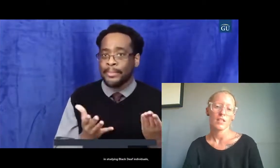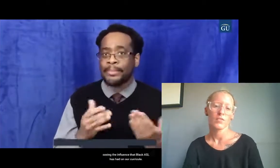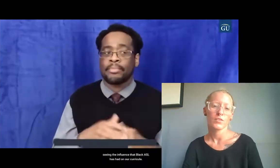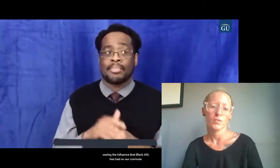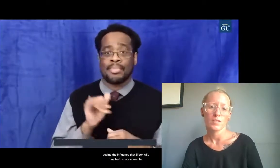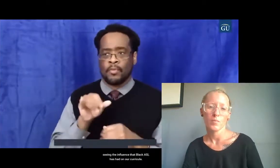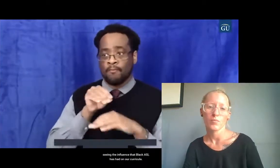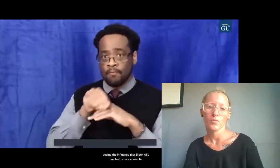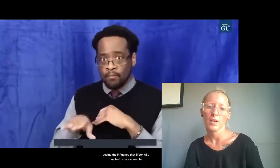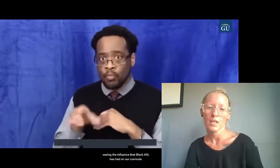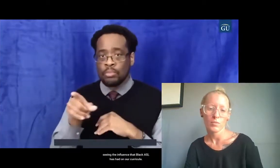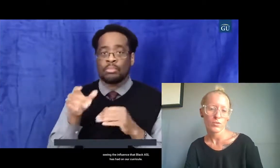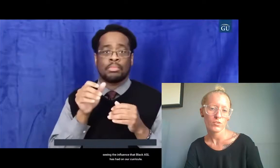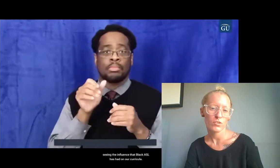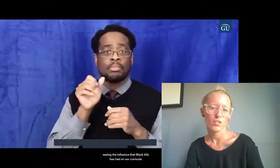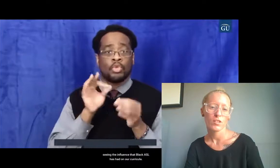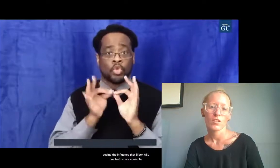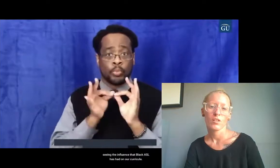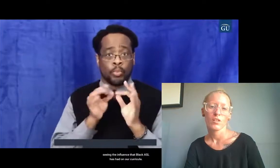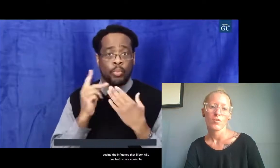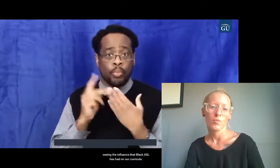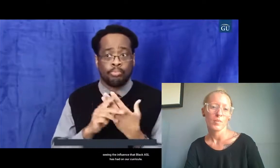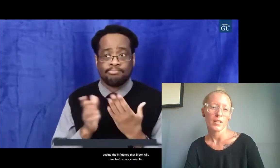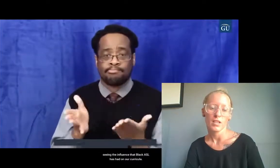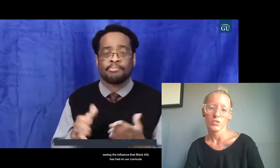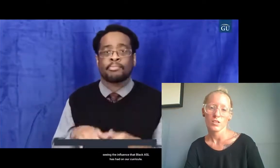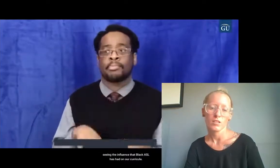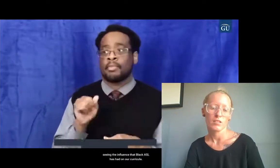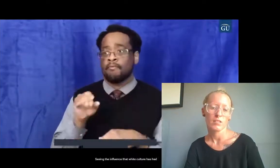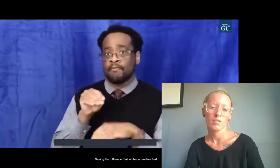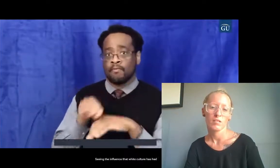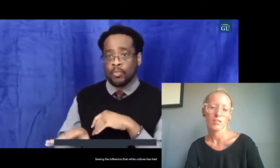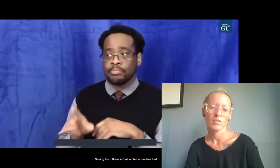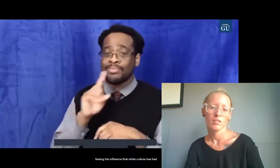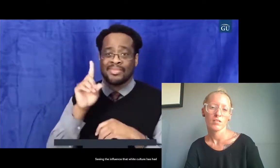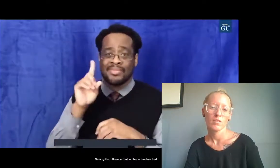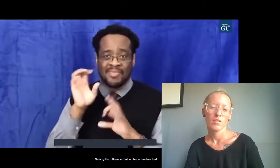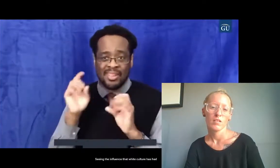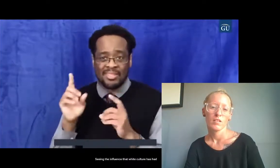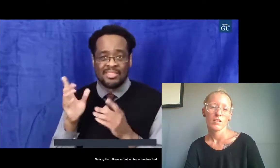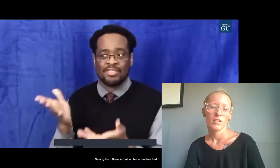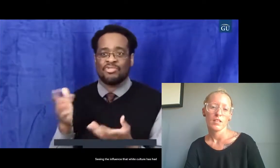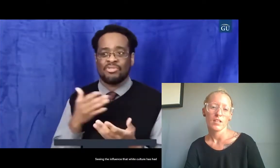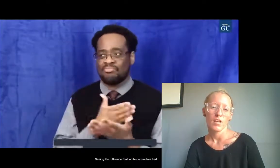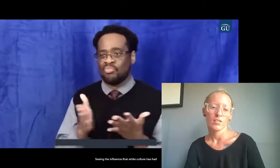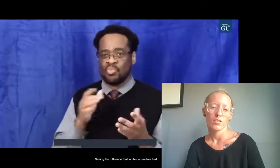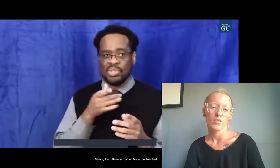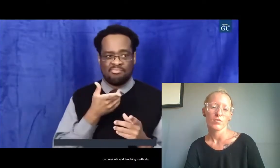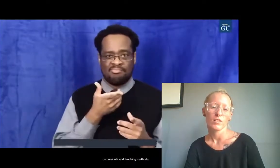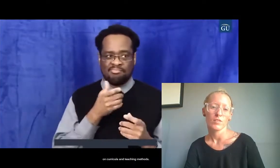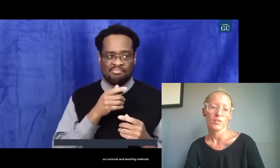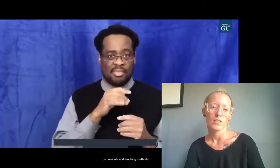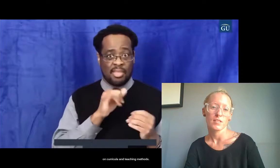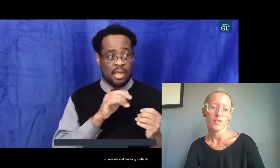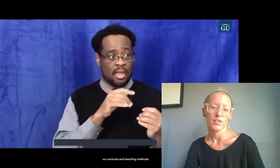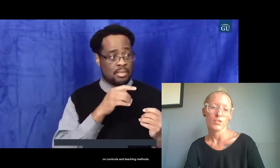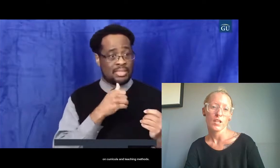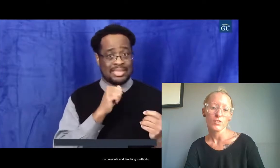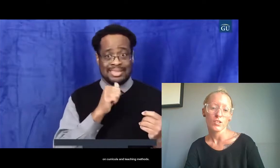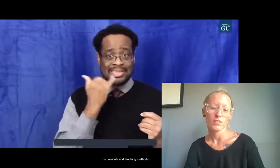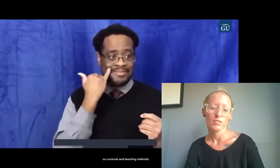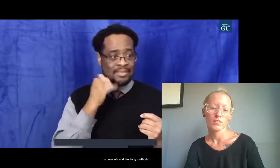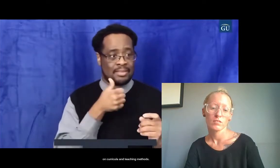and what has influenced them through the papers, through publications, and it also influences